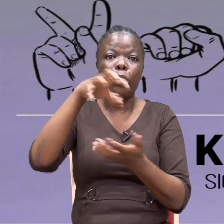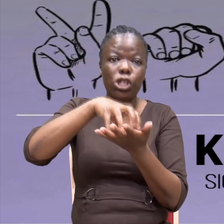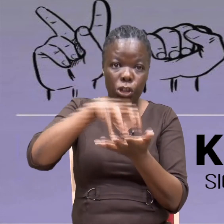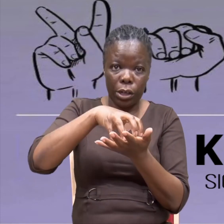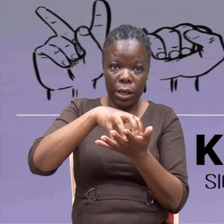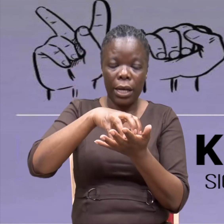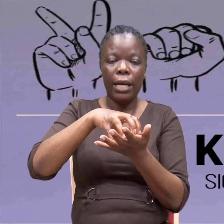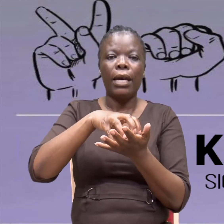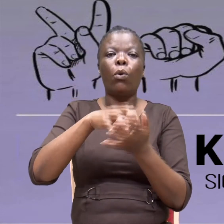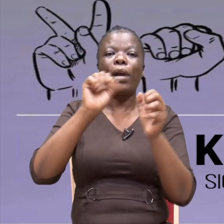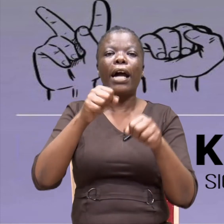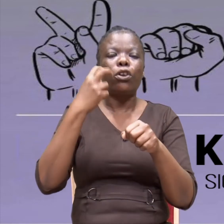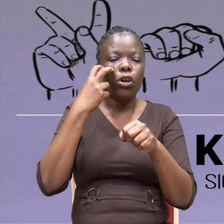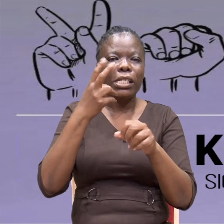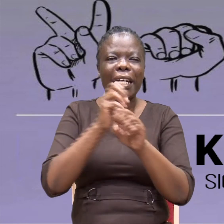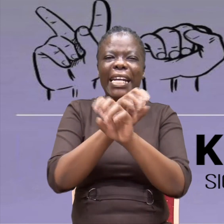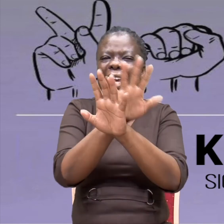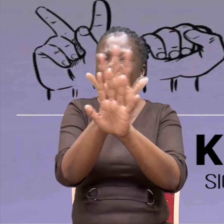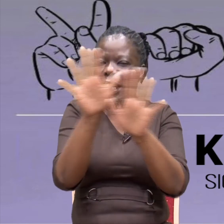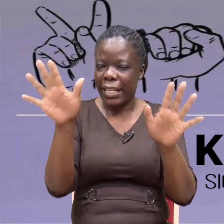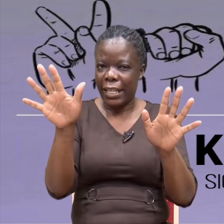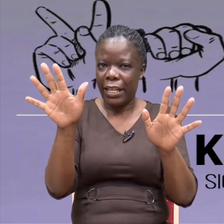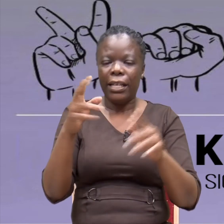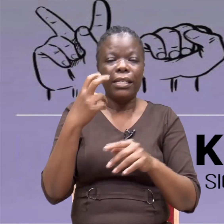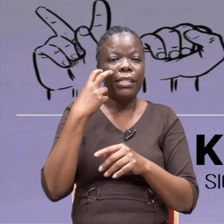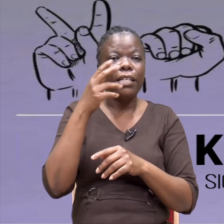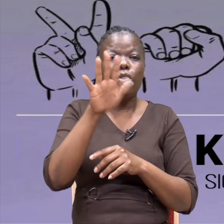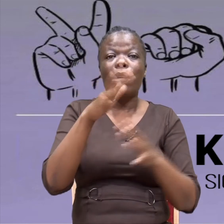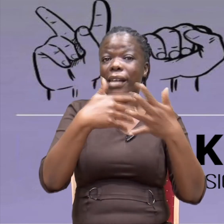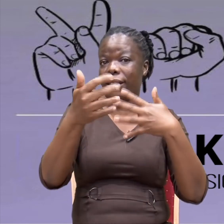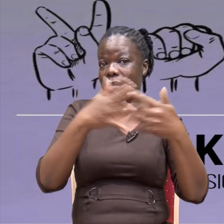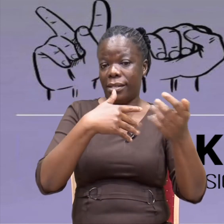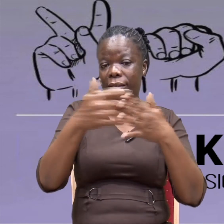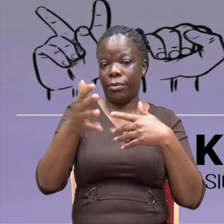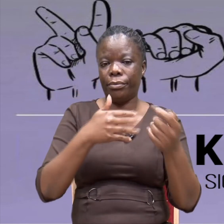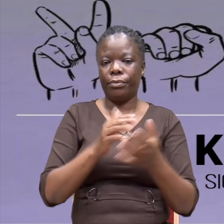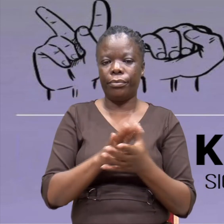position, we cannot clearly see your signs.